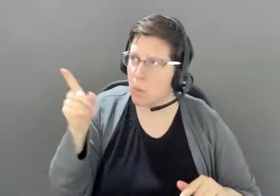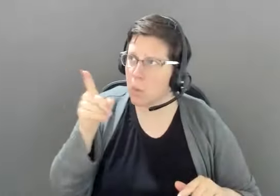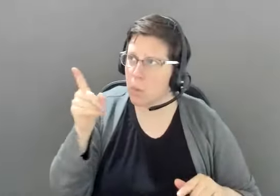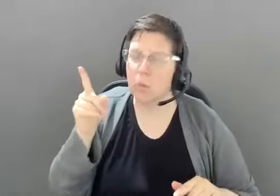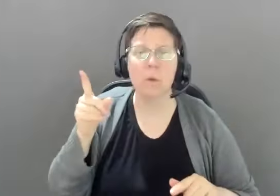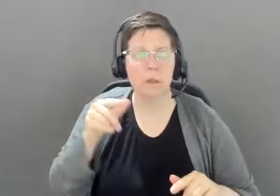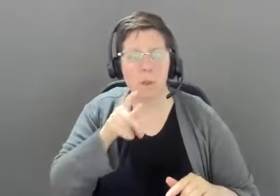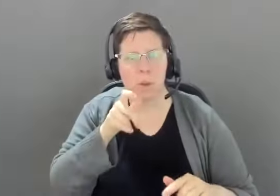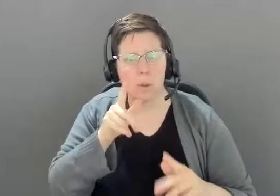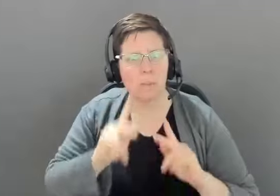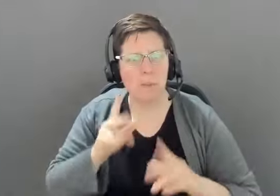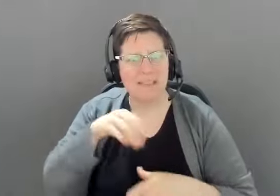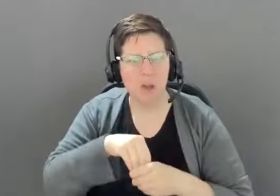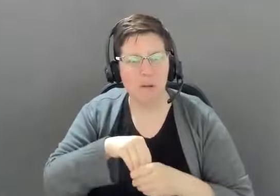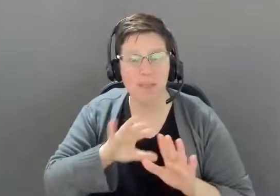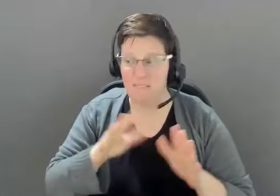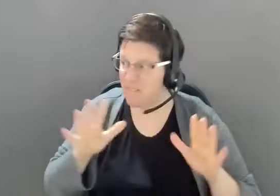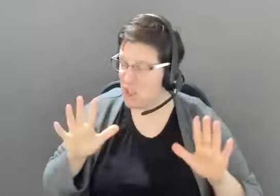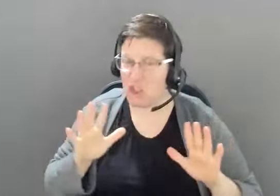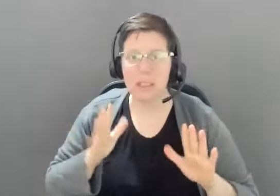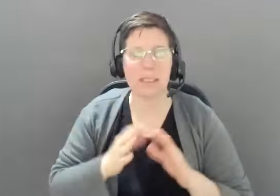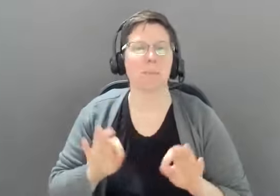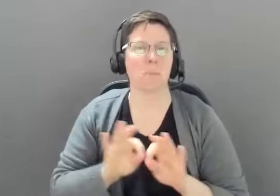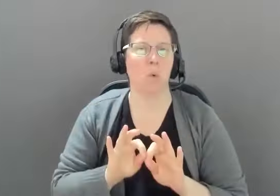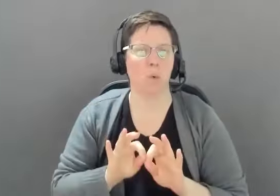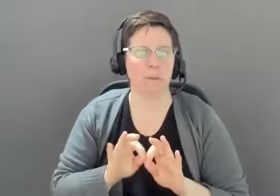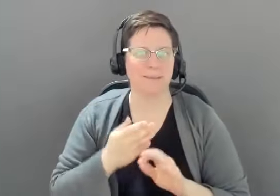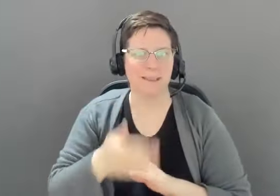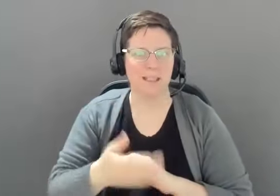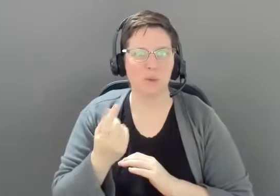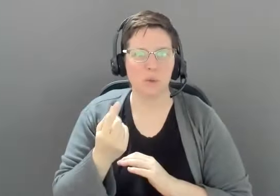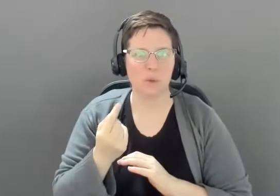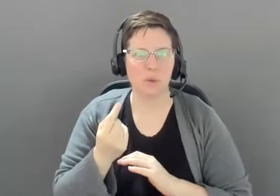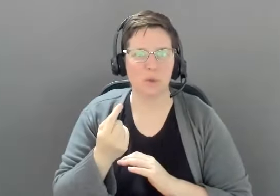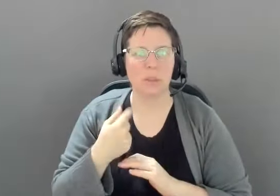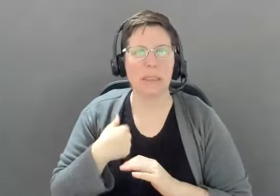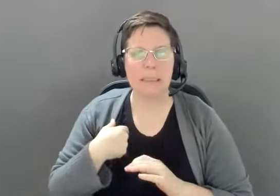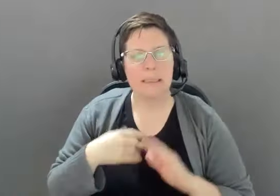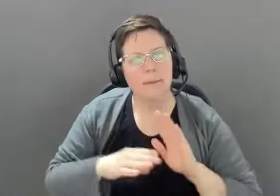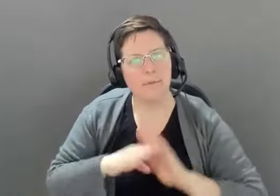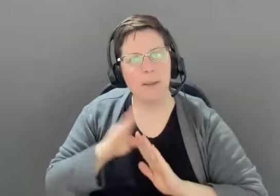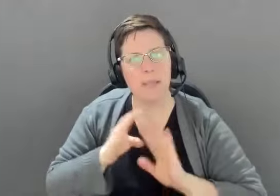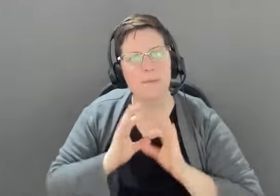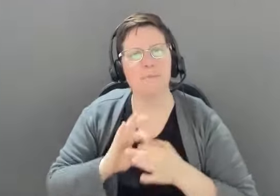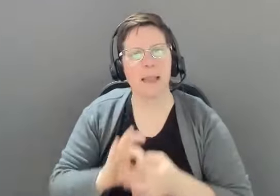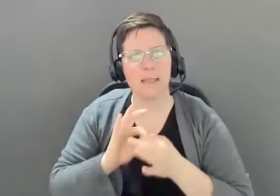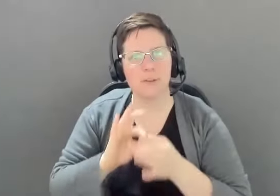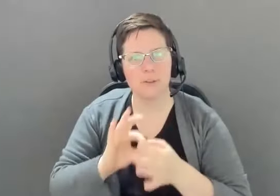touch with, a really important aspect was investing in the relationships that would get us across the line,